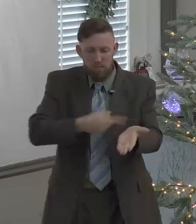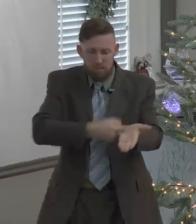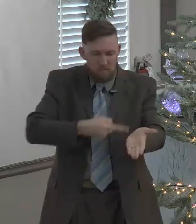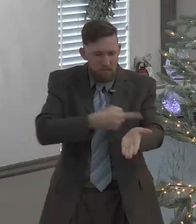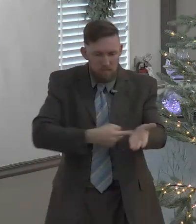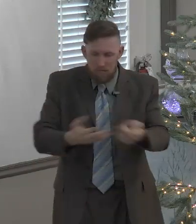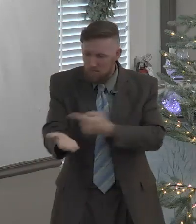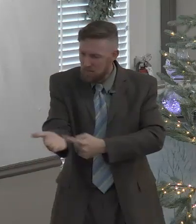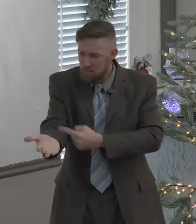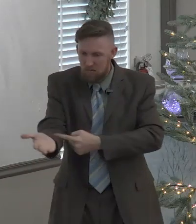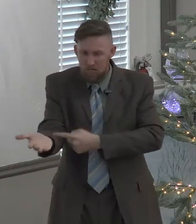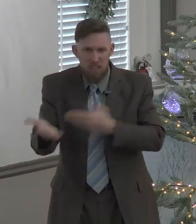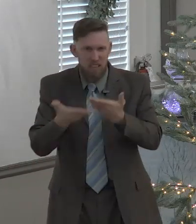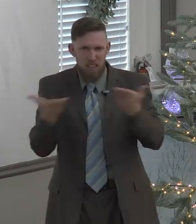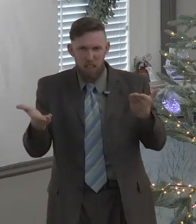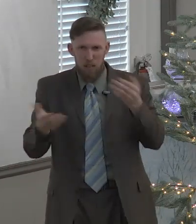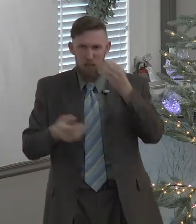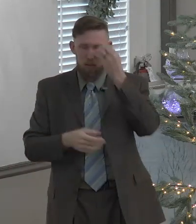devil